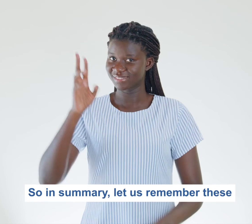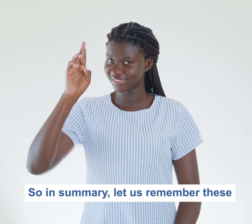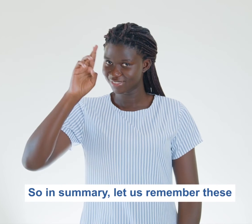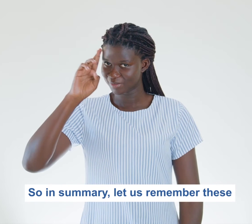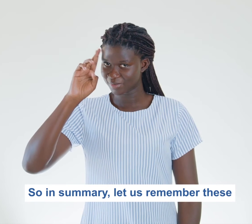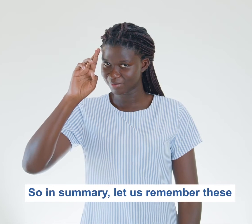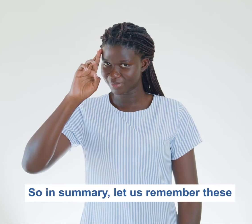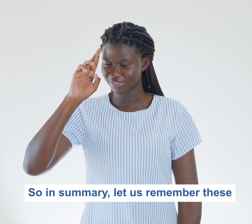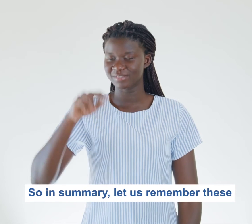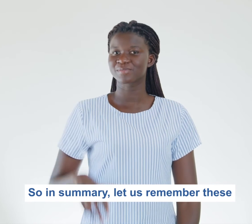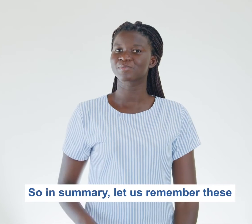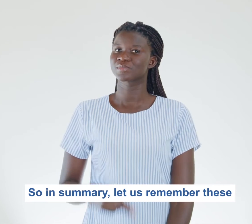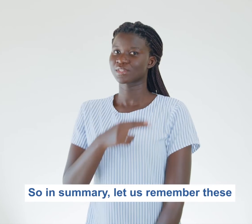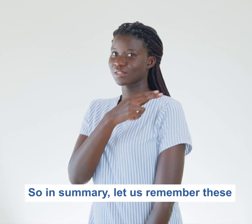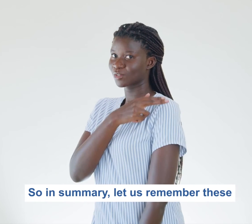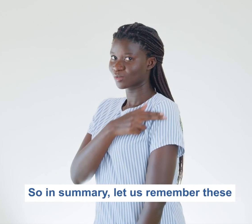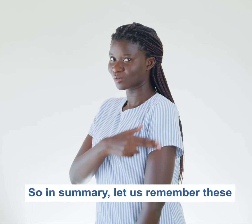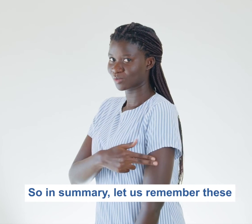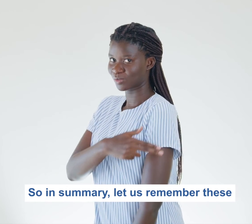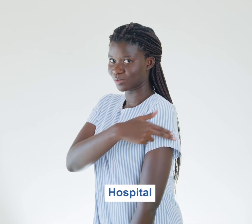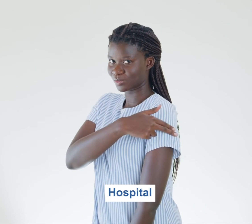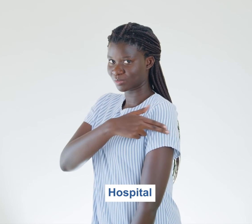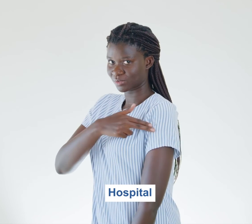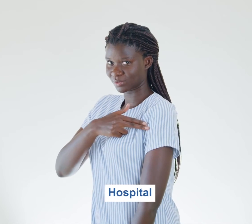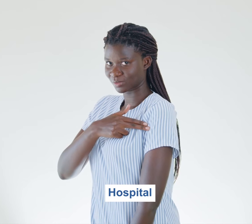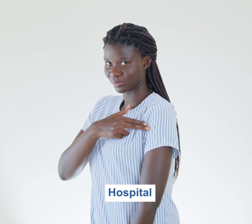So in summary, let us remember these: hospital,